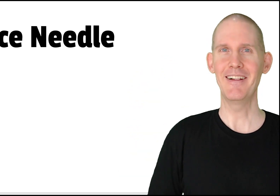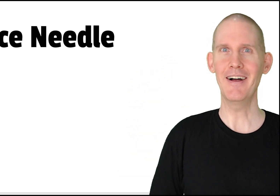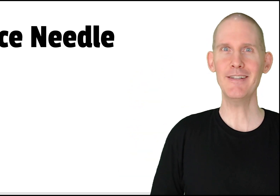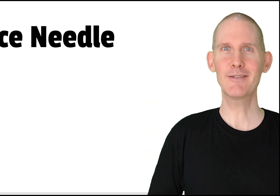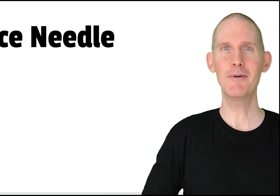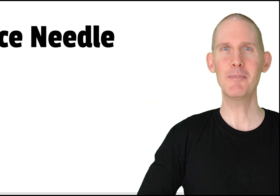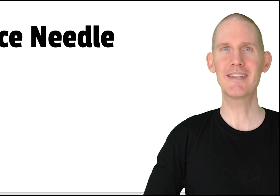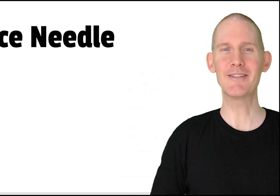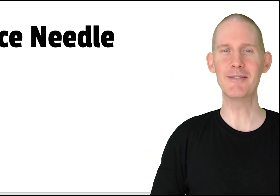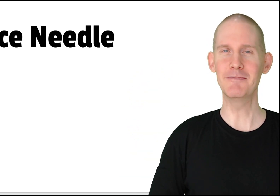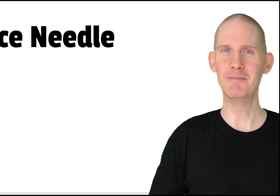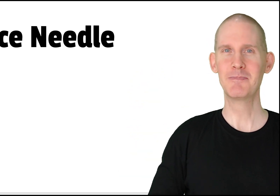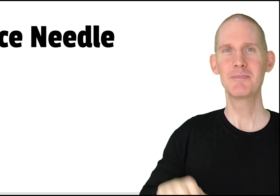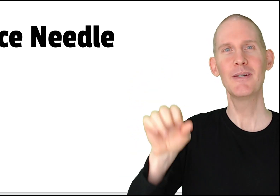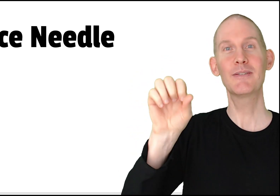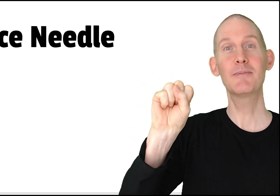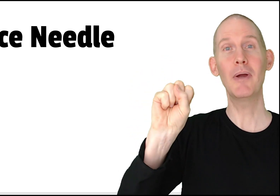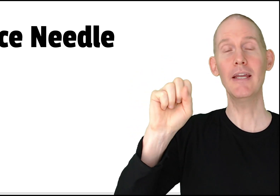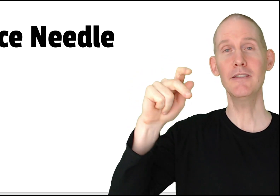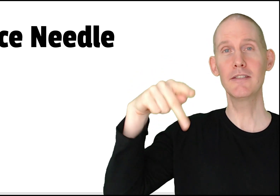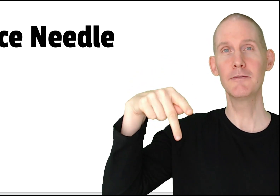Lots of repetition. Space,